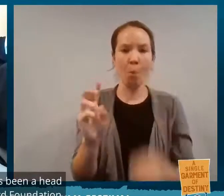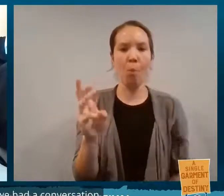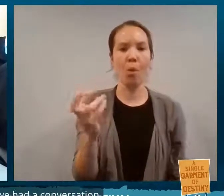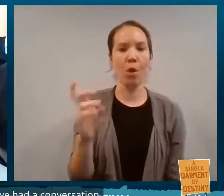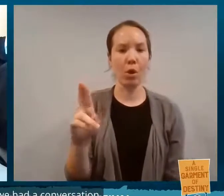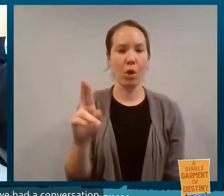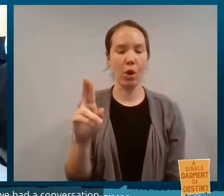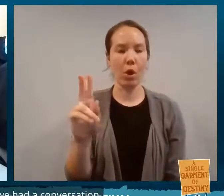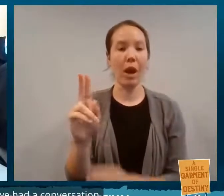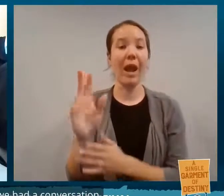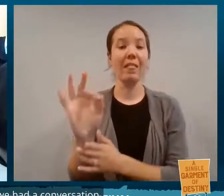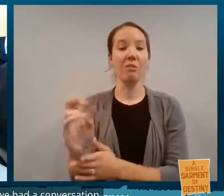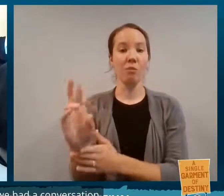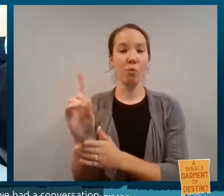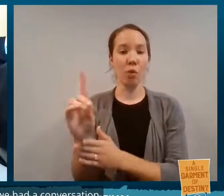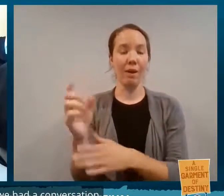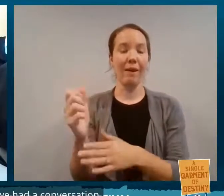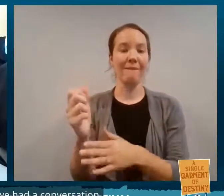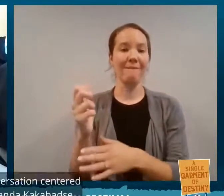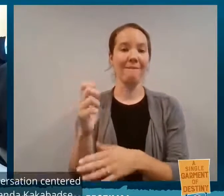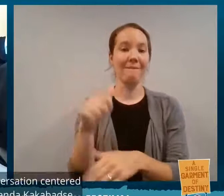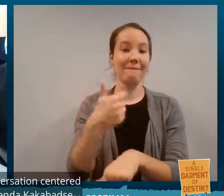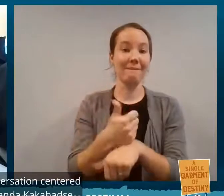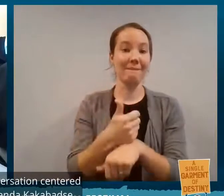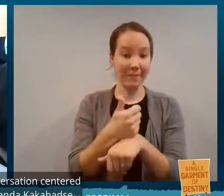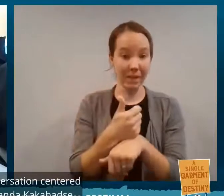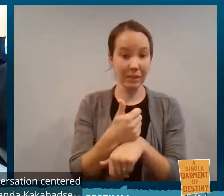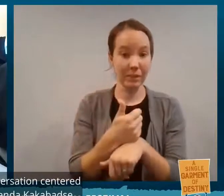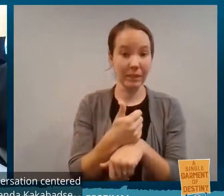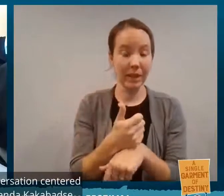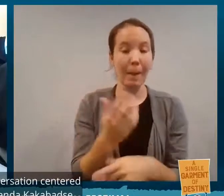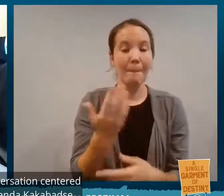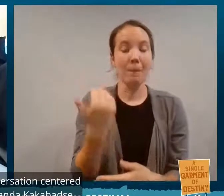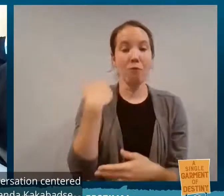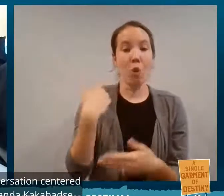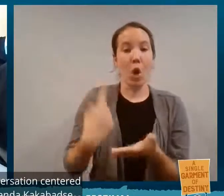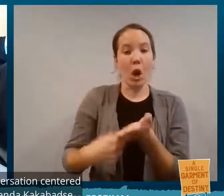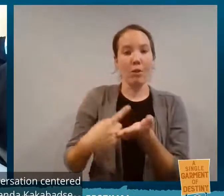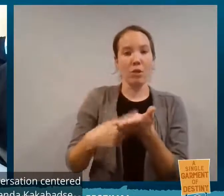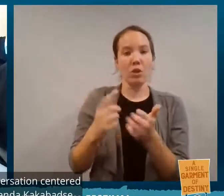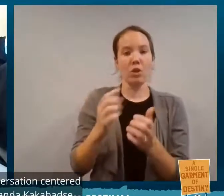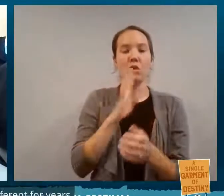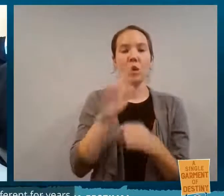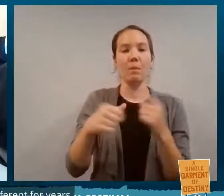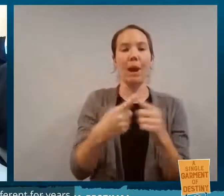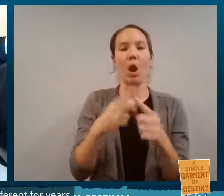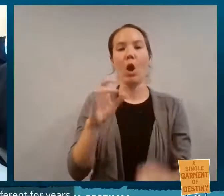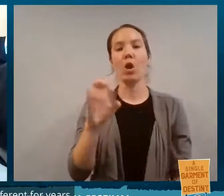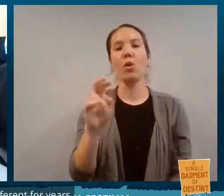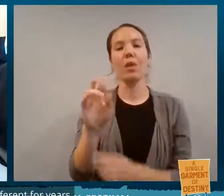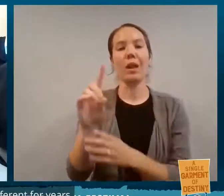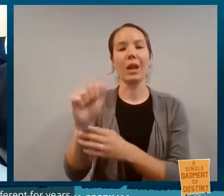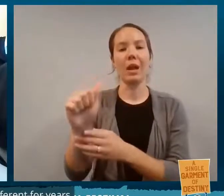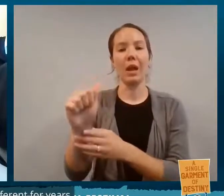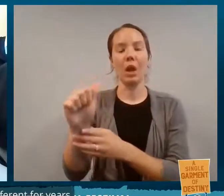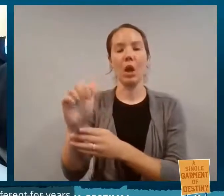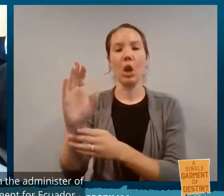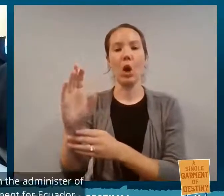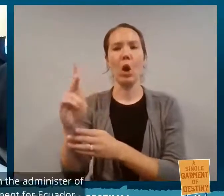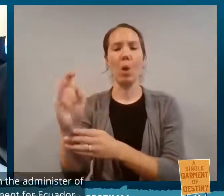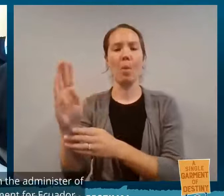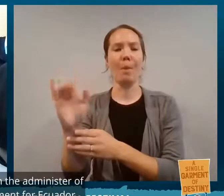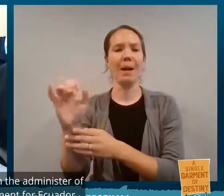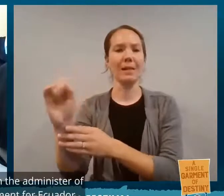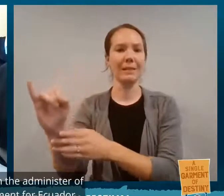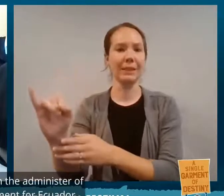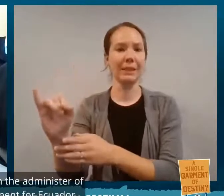Foundation. And I remember we had a conversation, our first conversation centered around Yolanda Cocobatzi, who was a dear friend for years, who